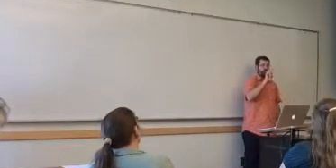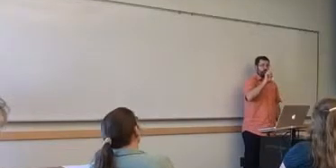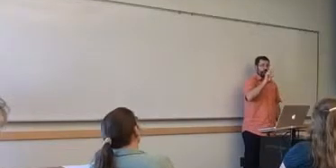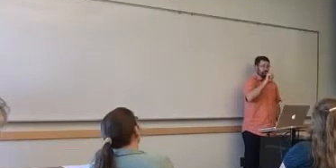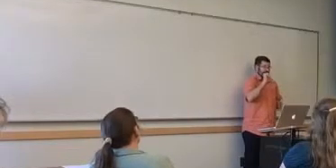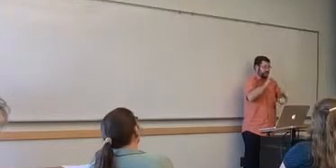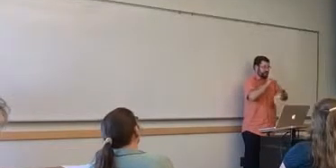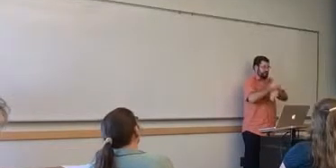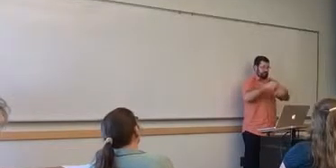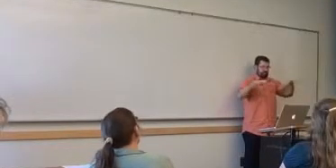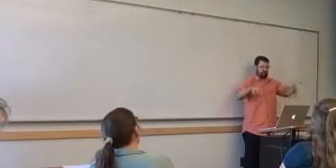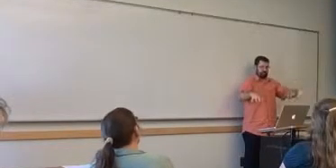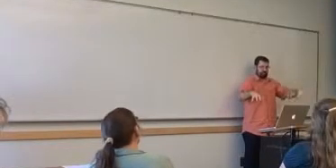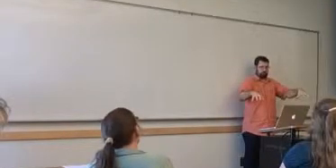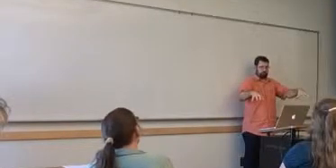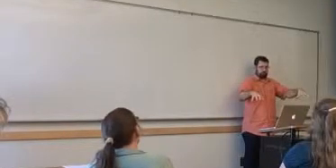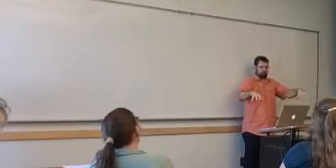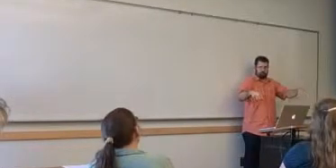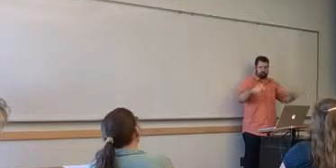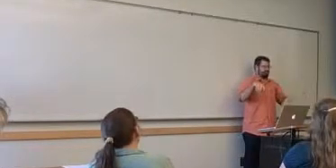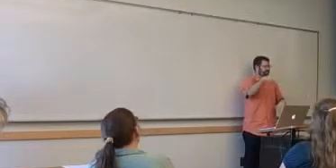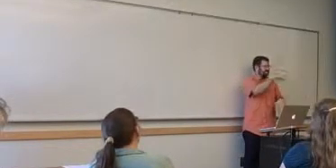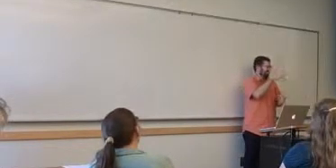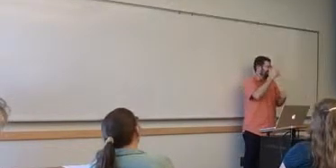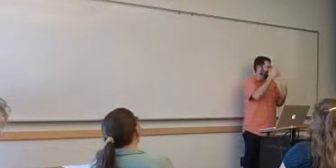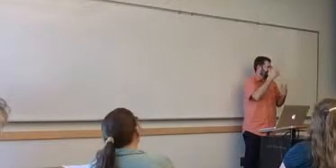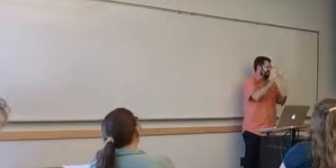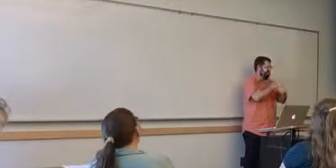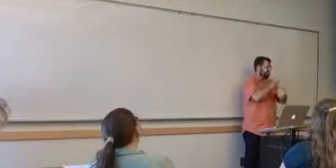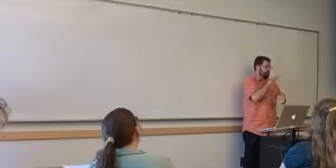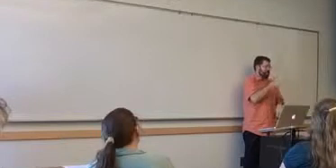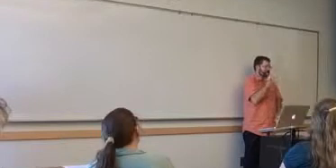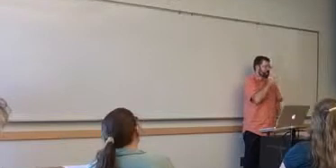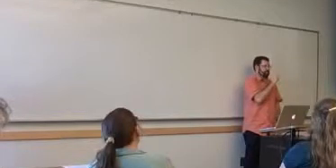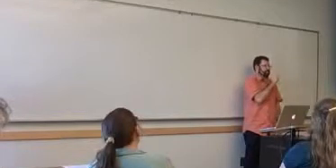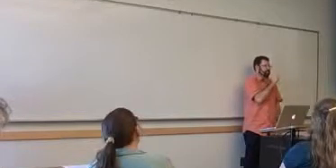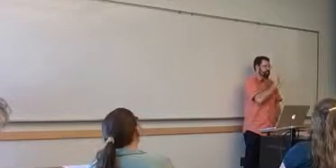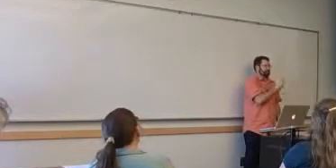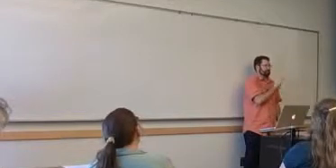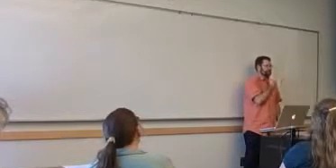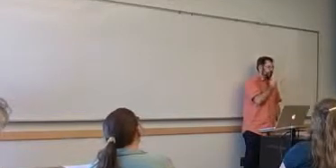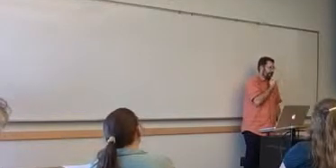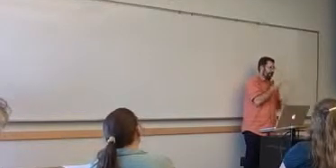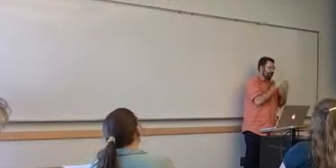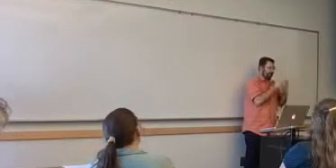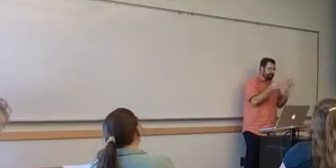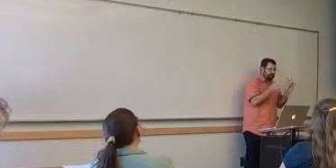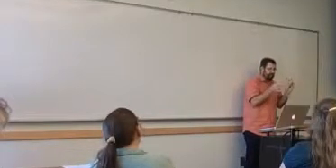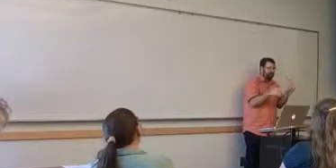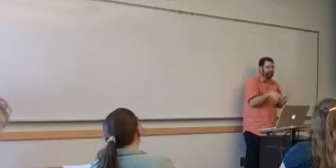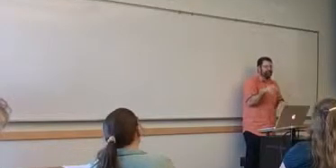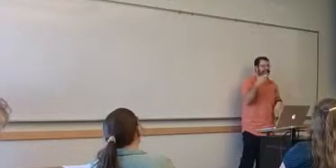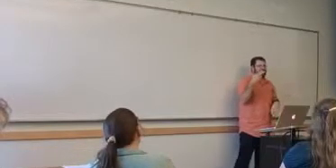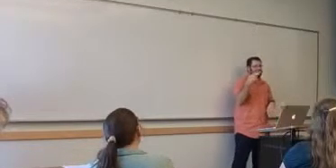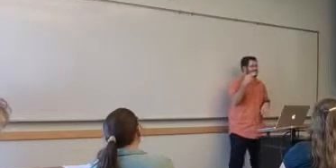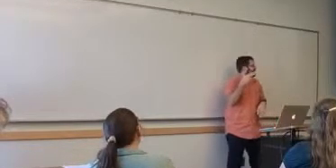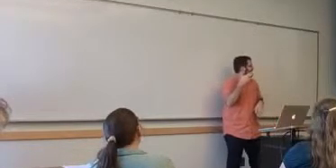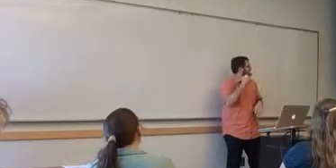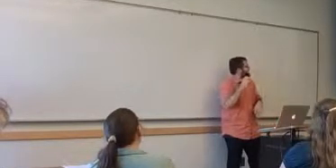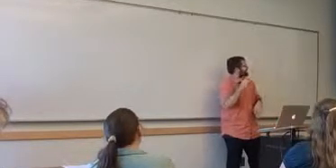So, references, you can make these references you said around your body. So when I say, like, she says,